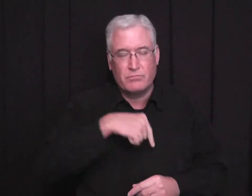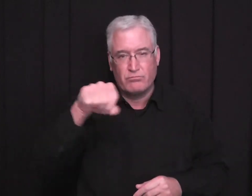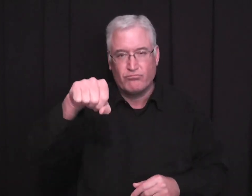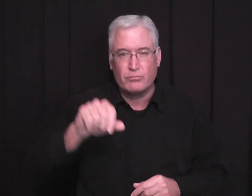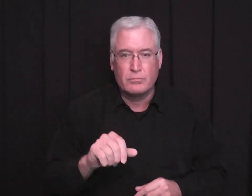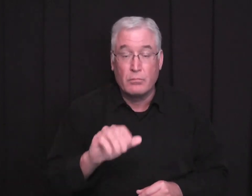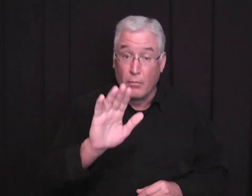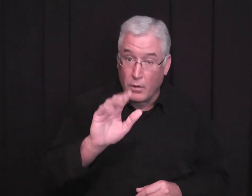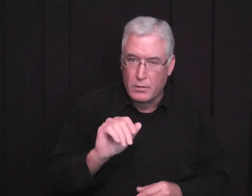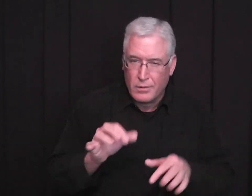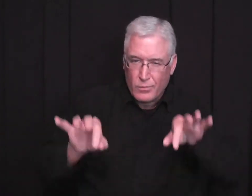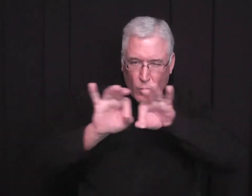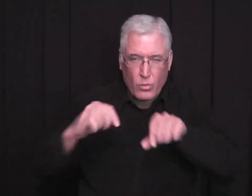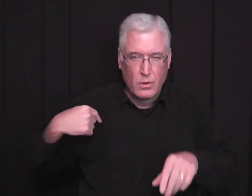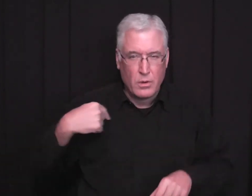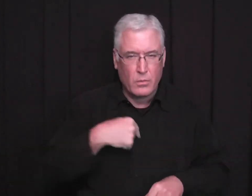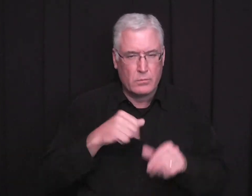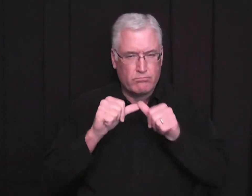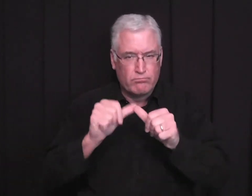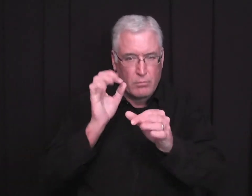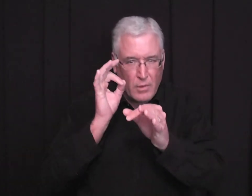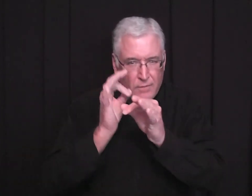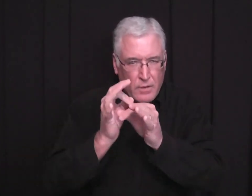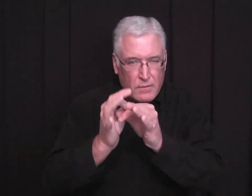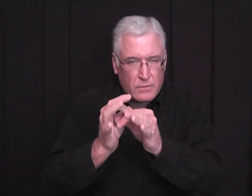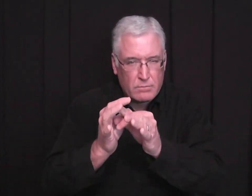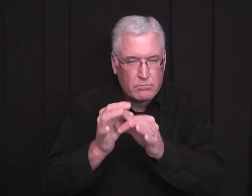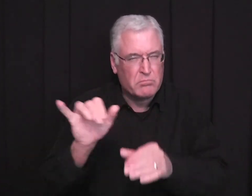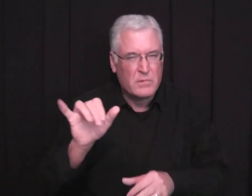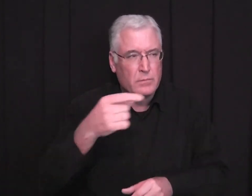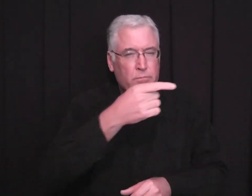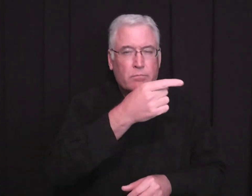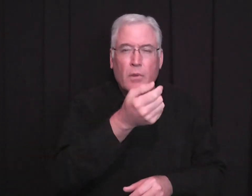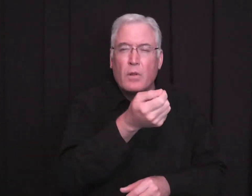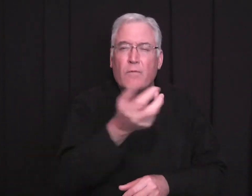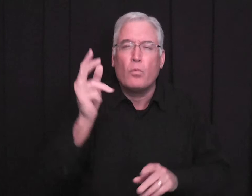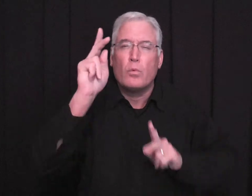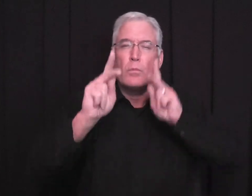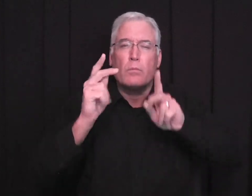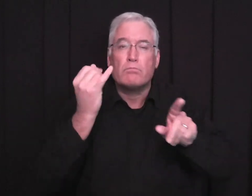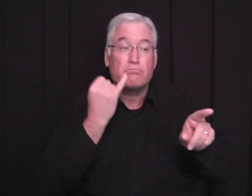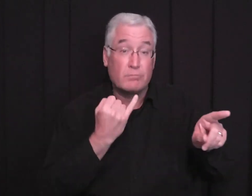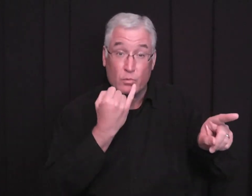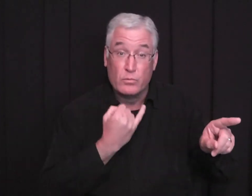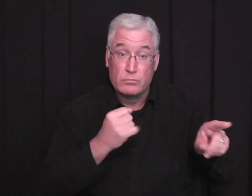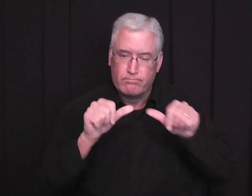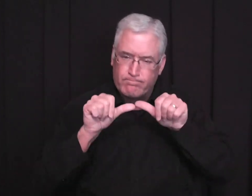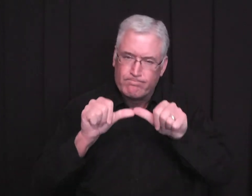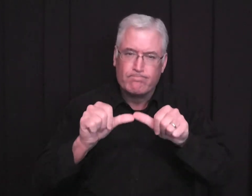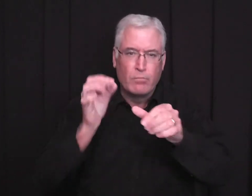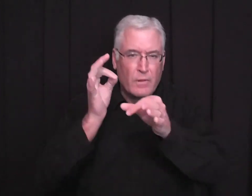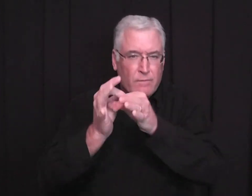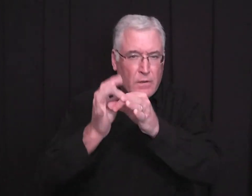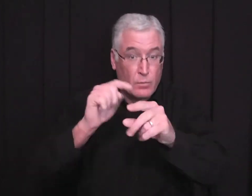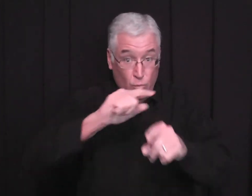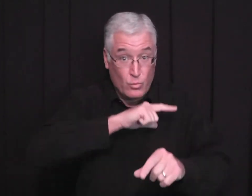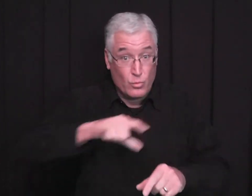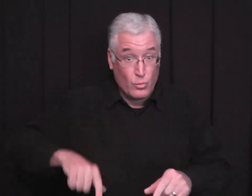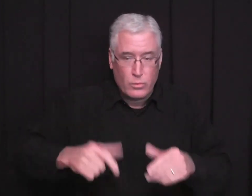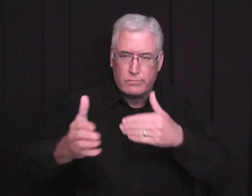to us. But it's important that we remain faithful, the same as the remnant of Israel in Hosea's time